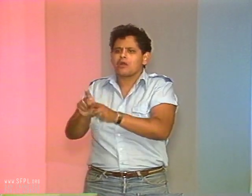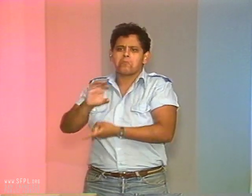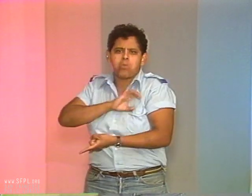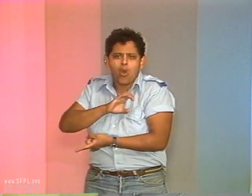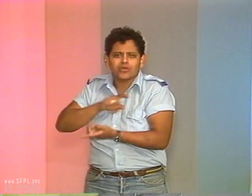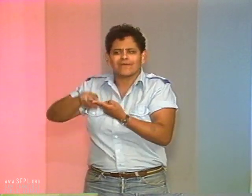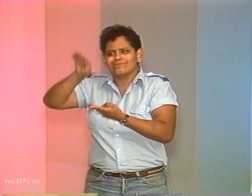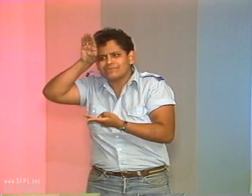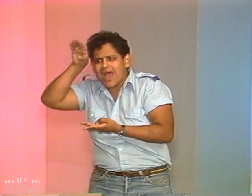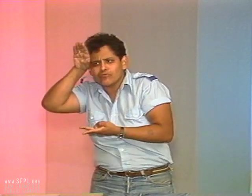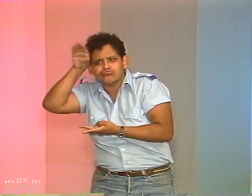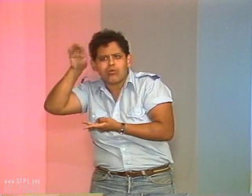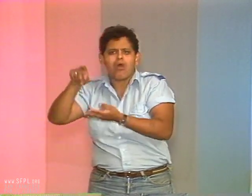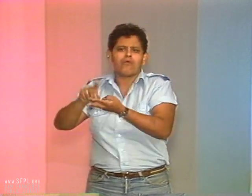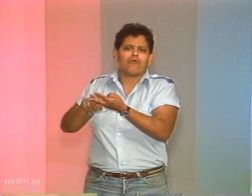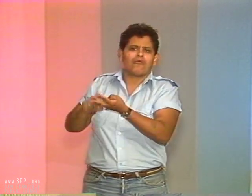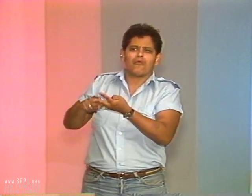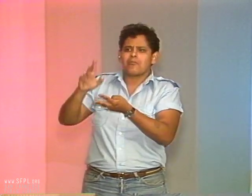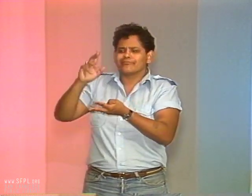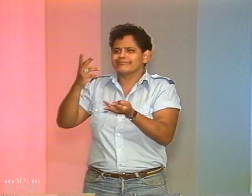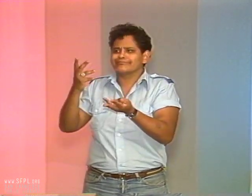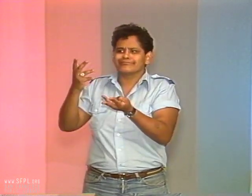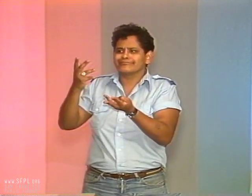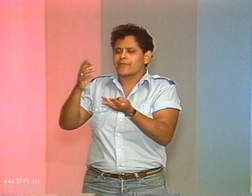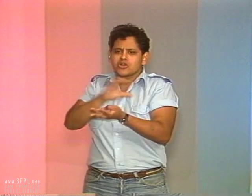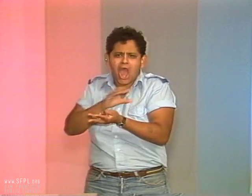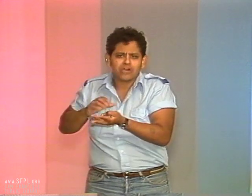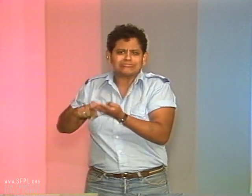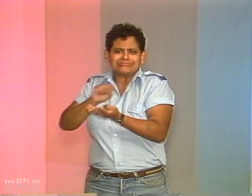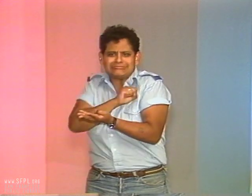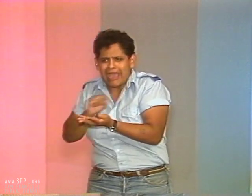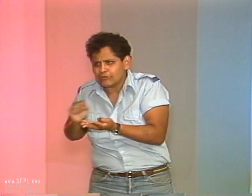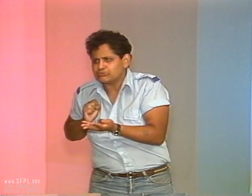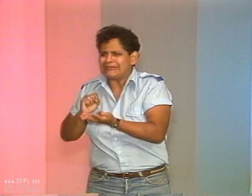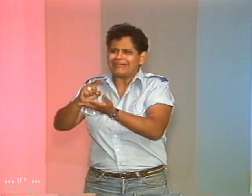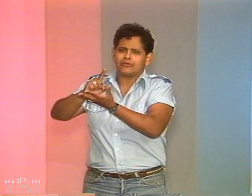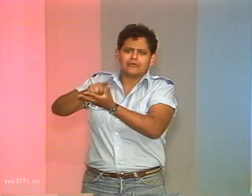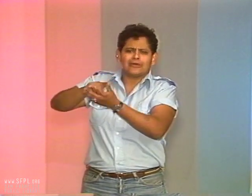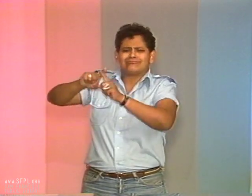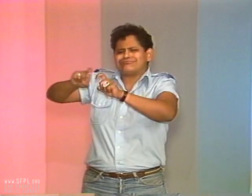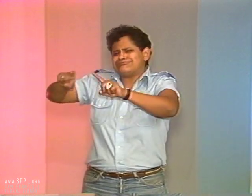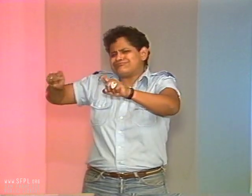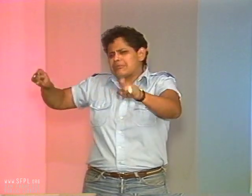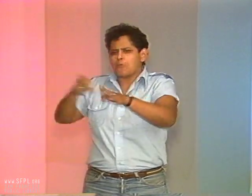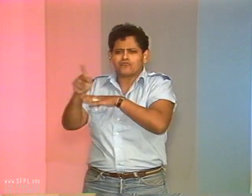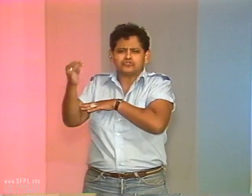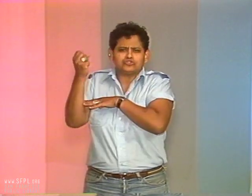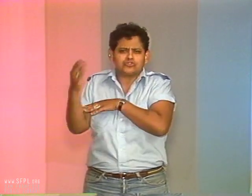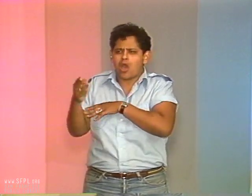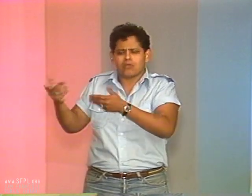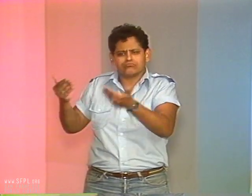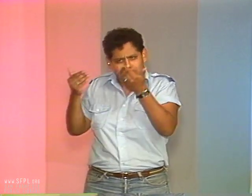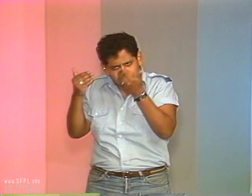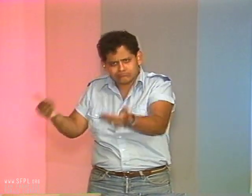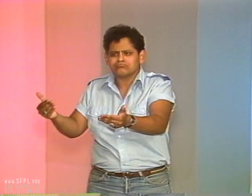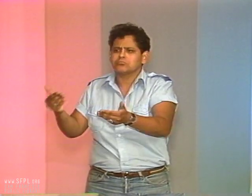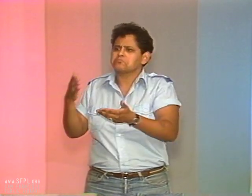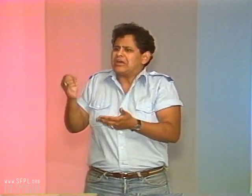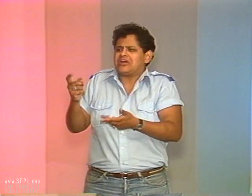a firefighter, be in Congress, be a senator, or anything else. There is more freedom, and there's more